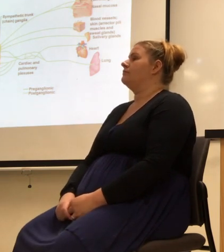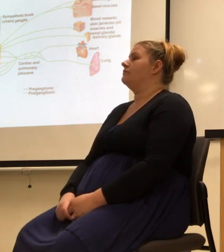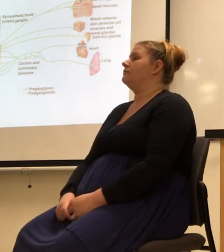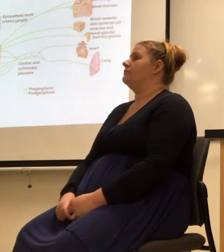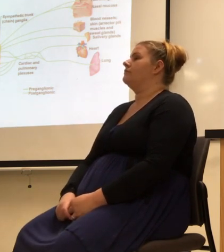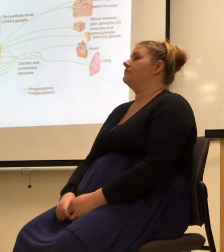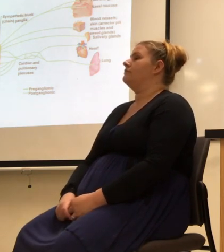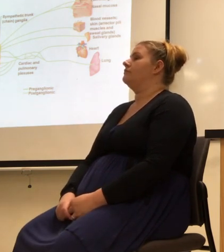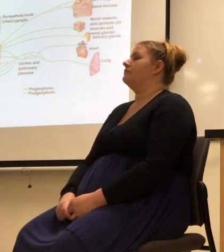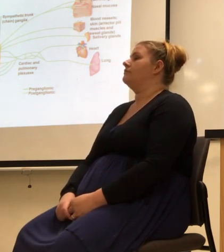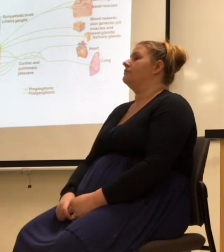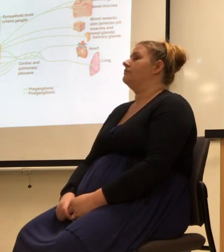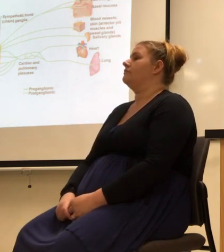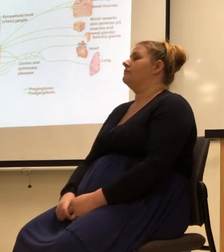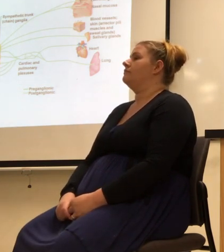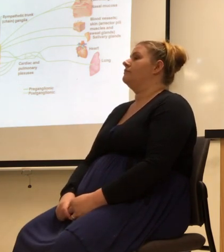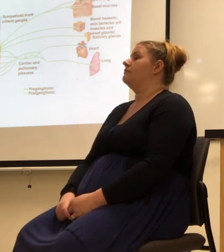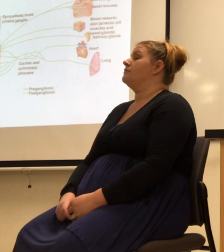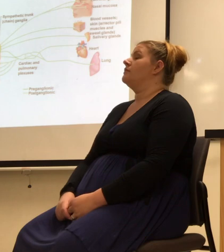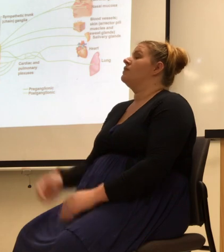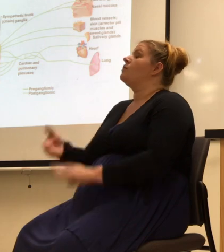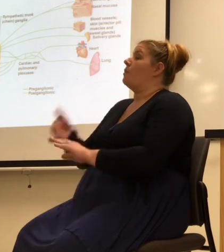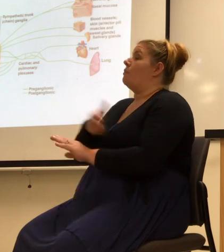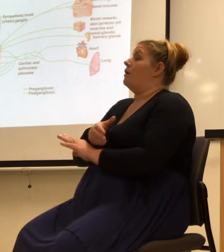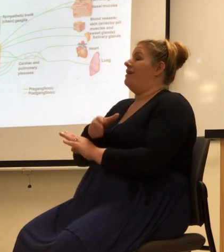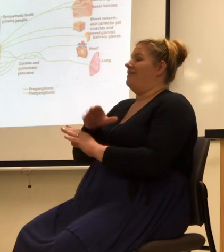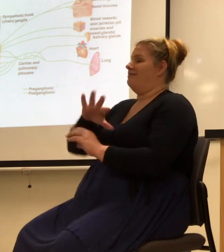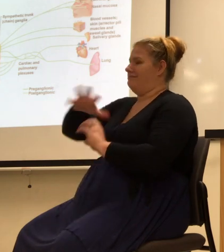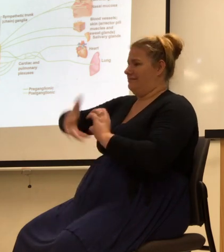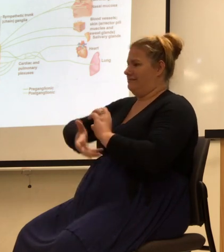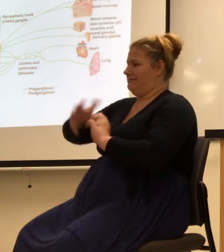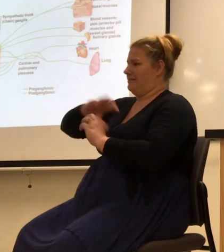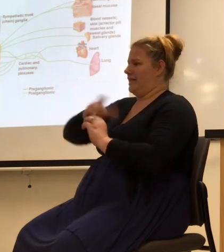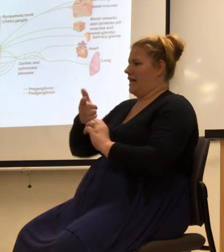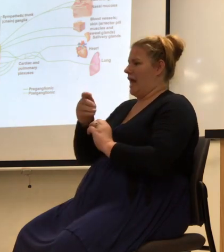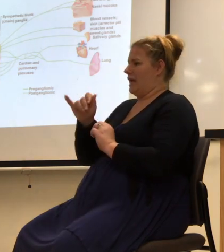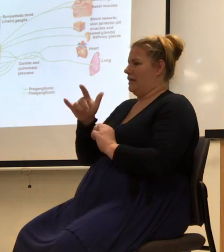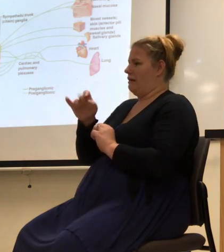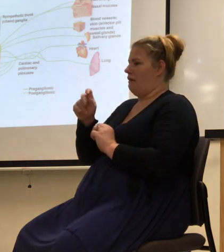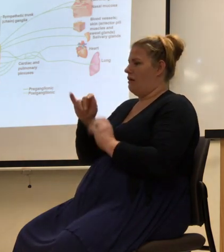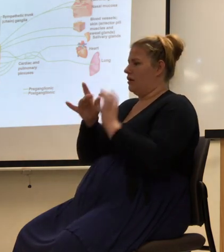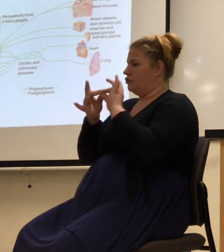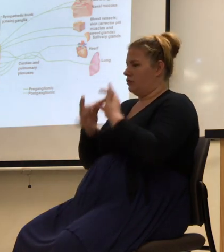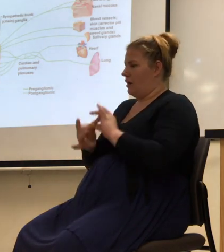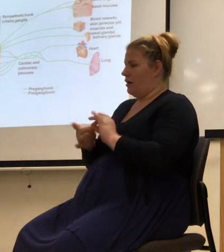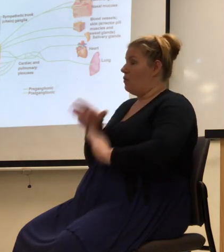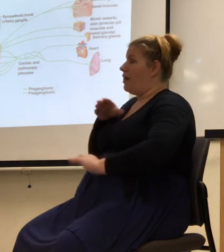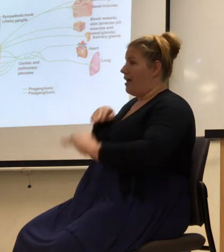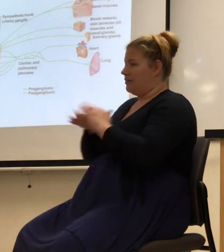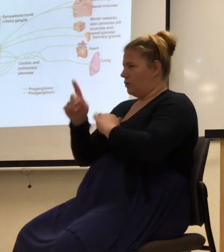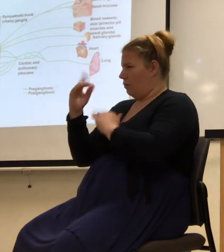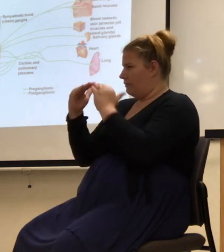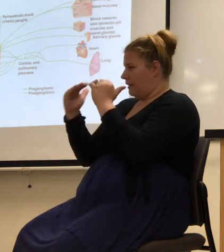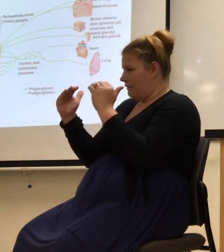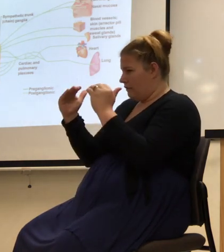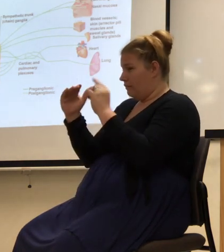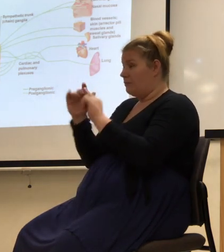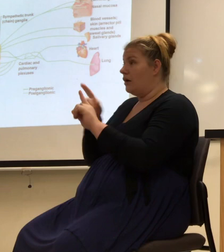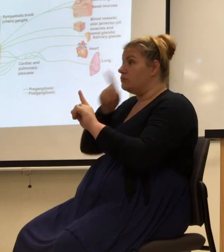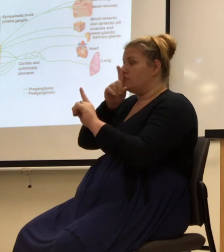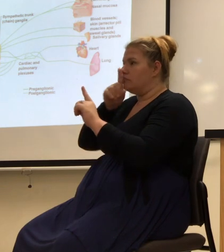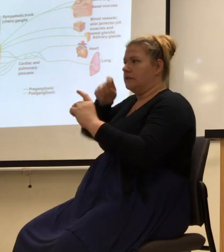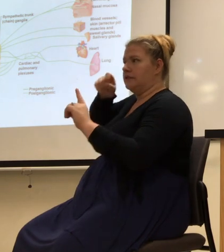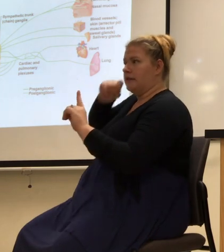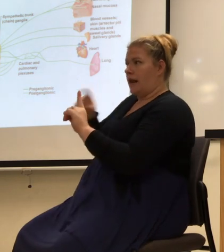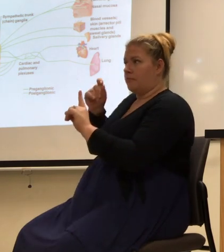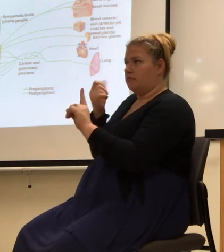enters at a level, you know, the sympathetic chain, does not synapse,